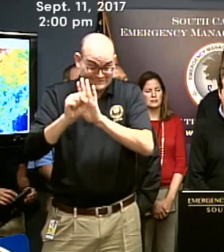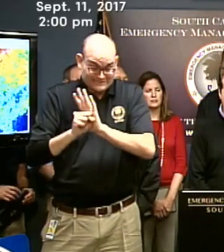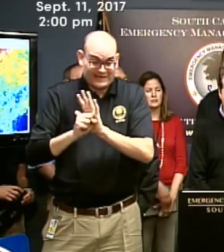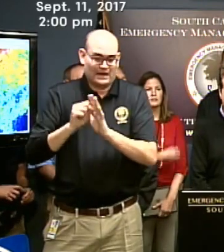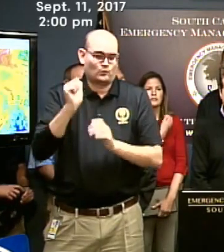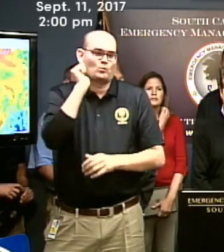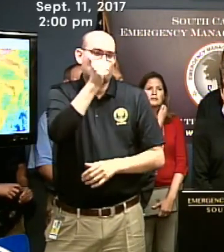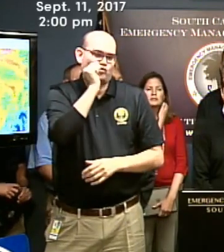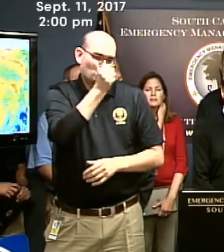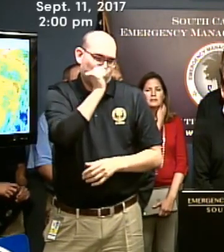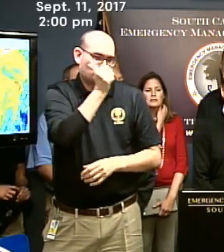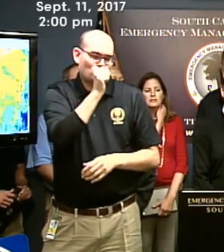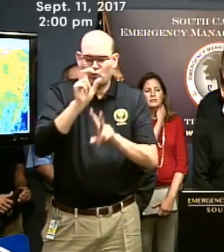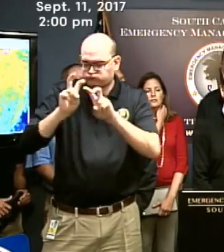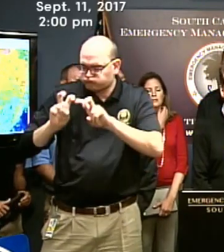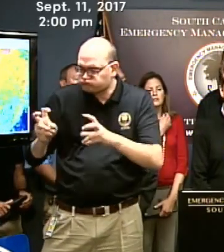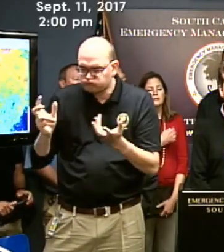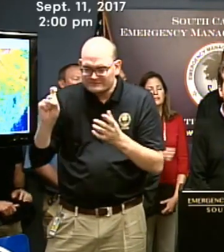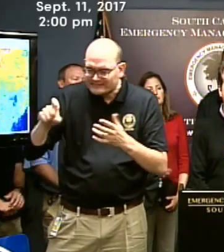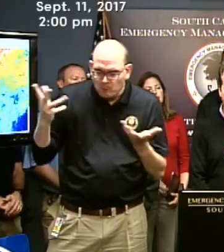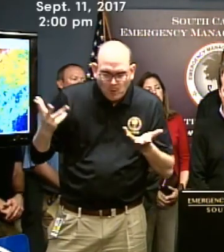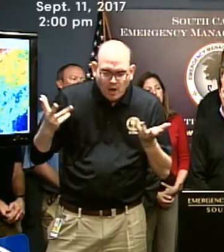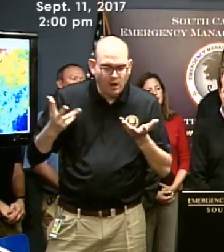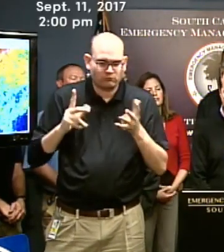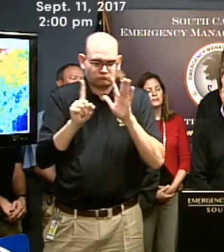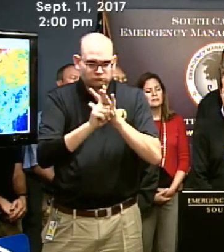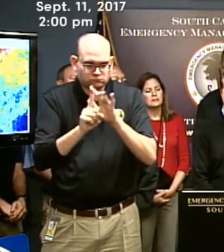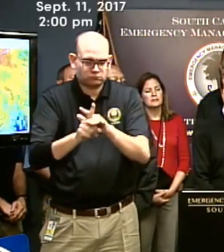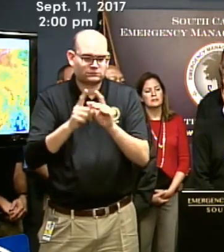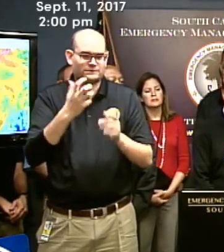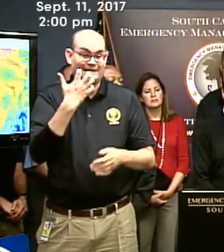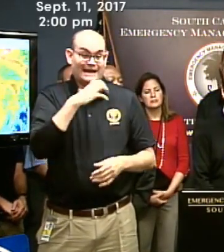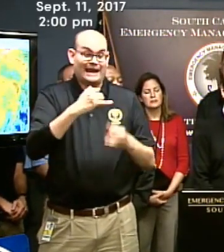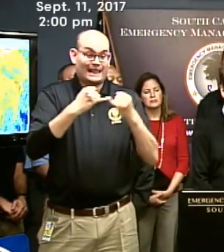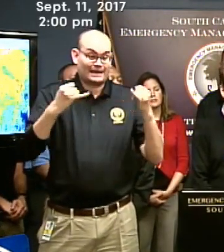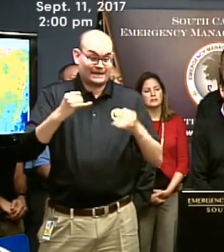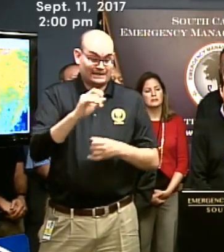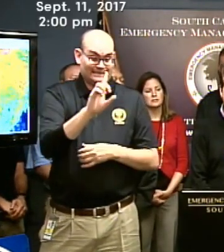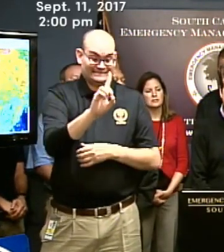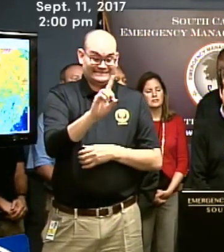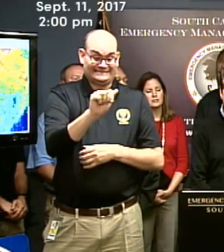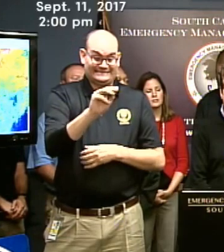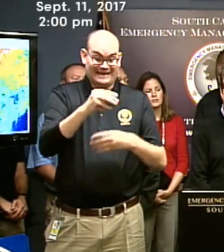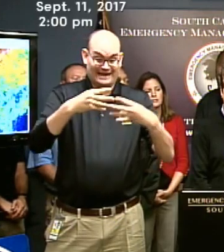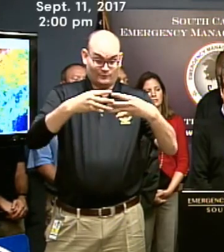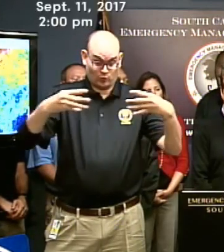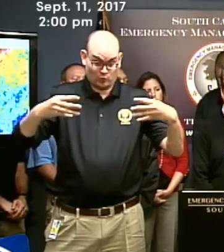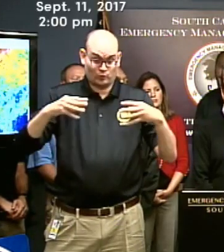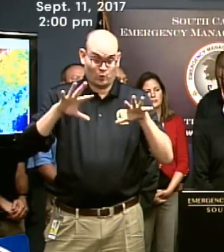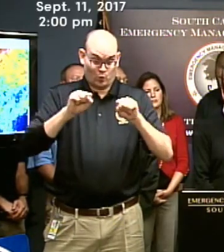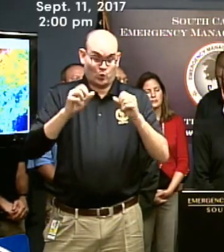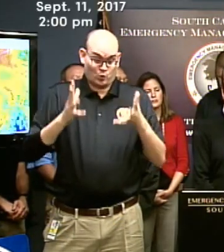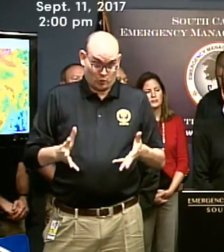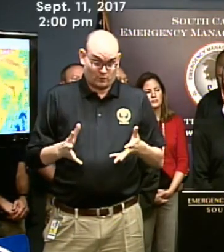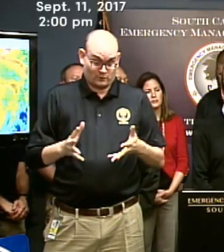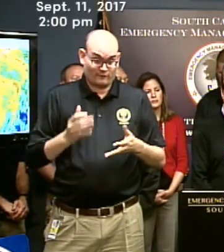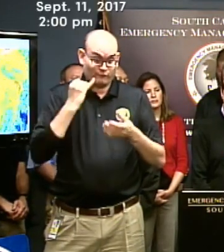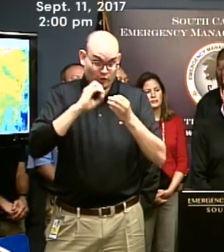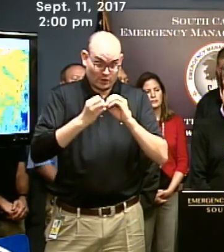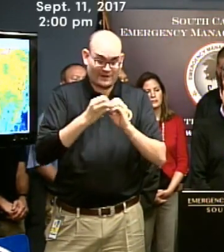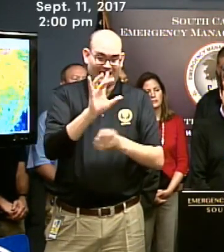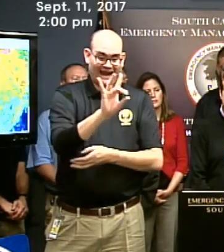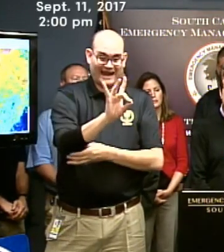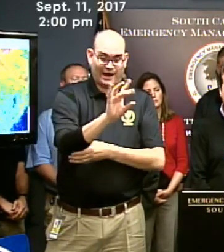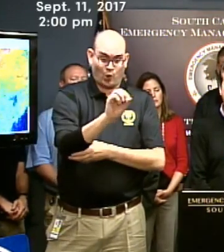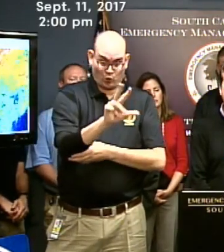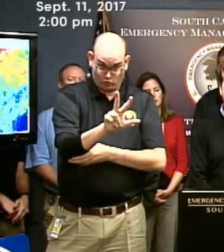we are manning a 24-hour hotline for dam owners to report problems they may have. That number is